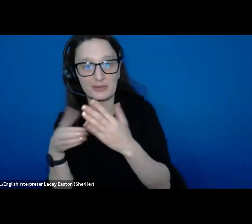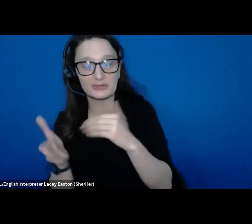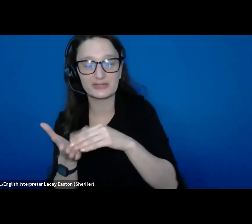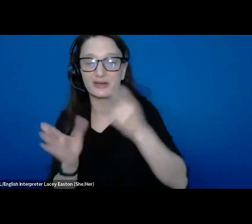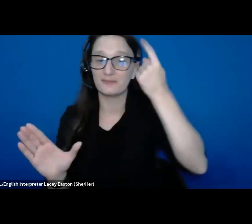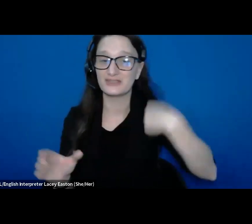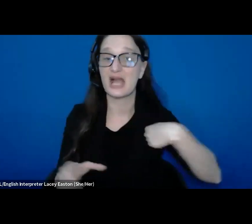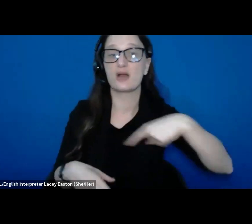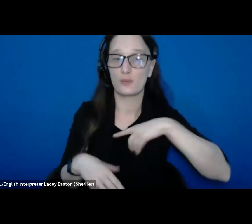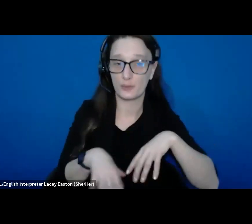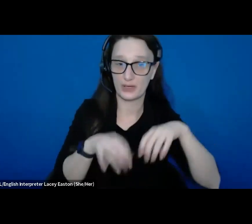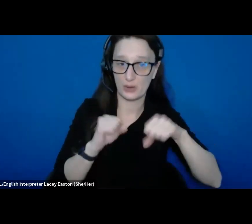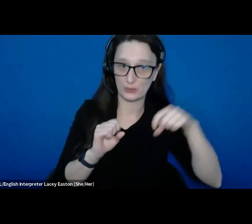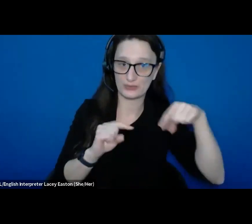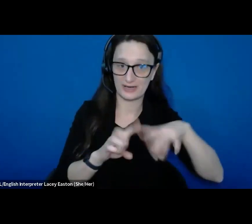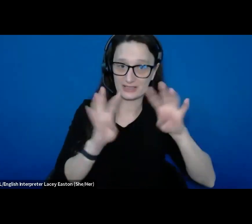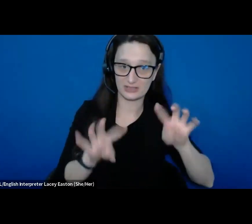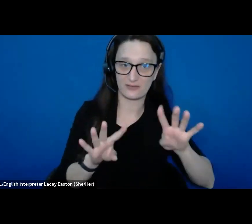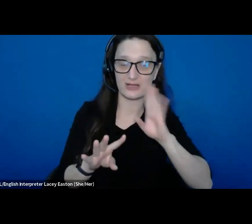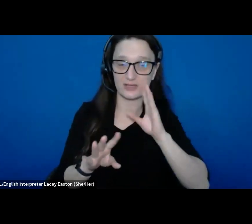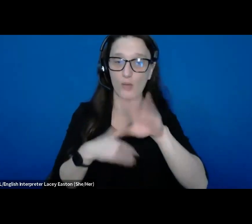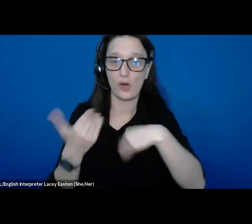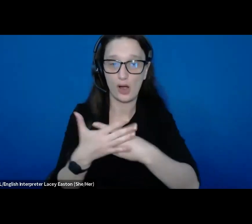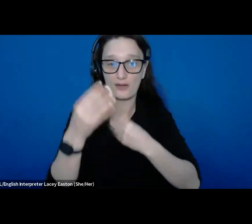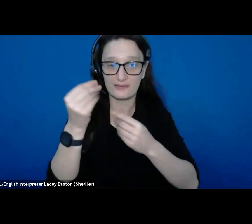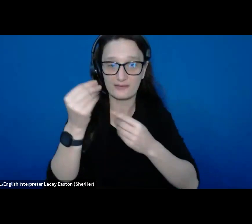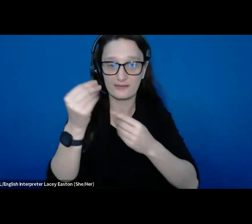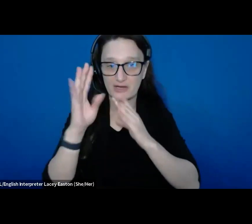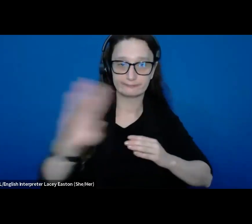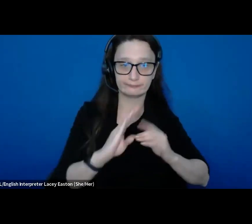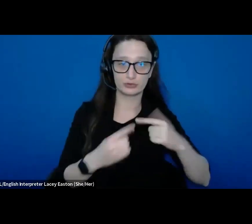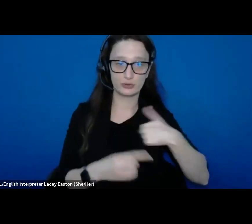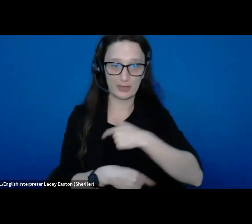will come directly to us to kind of digest and prioritize,